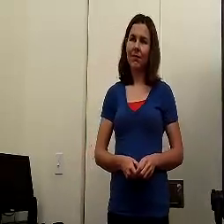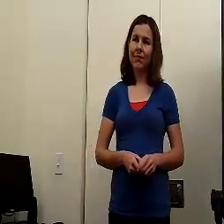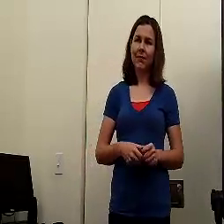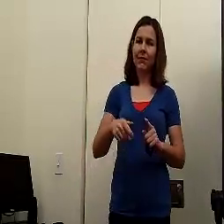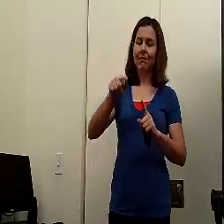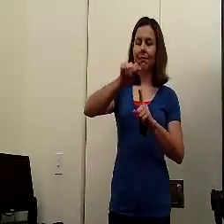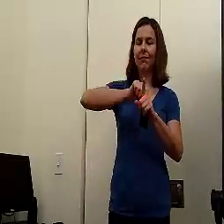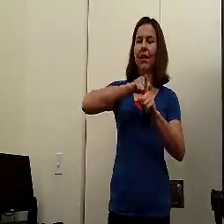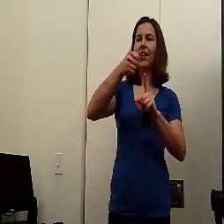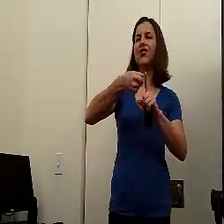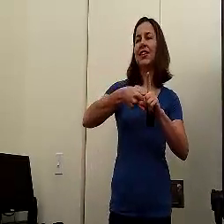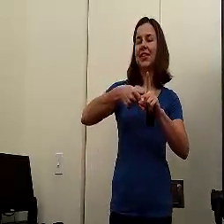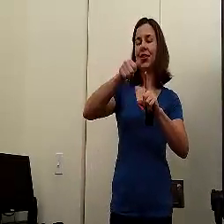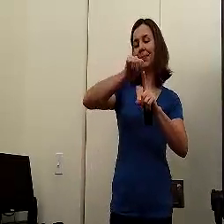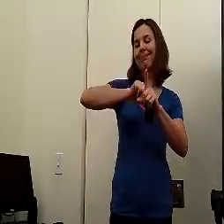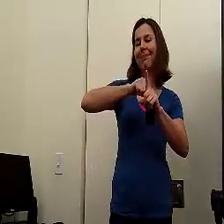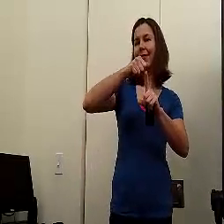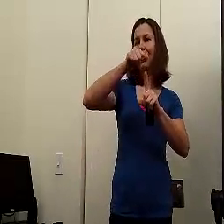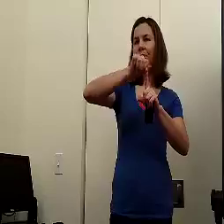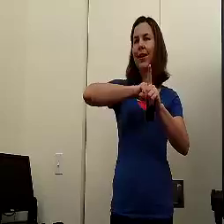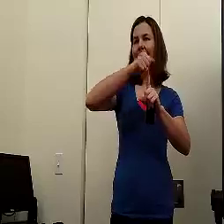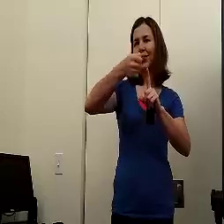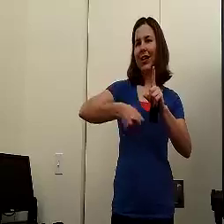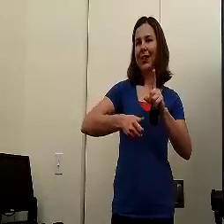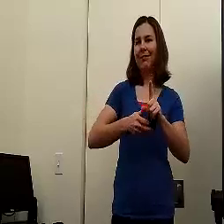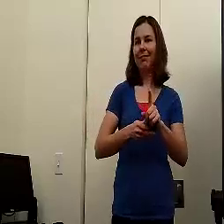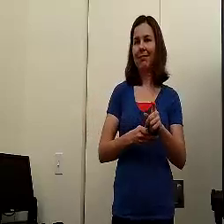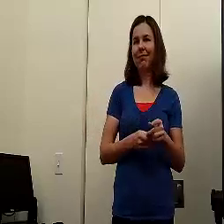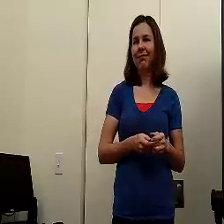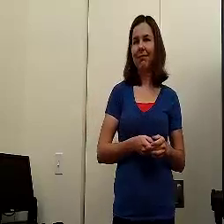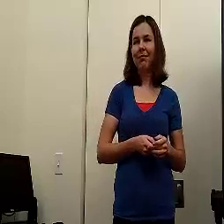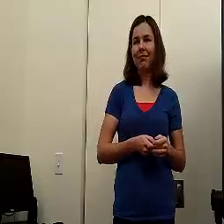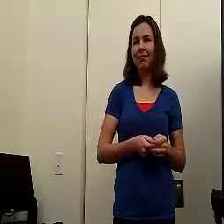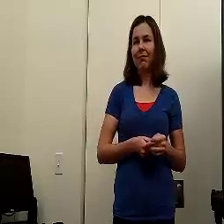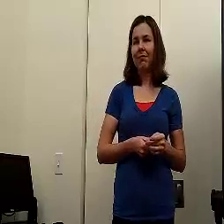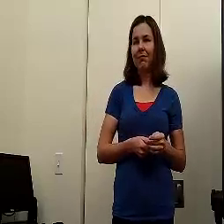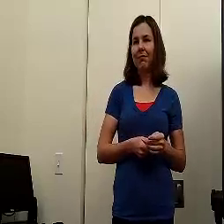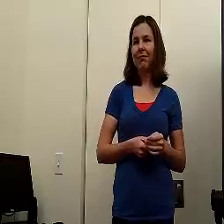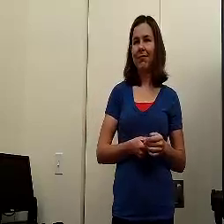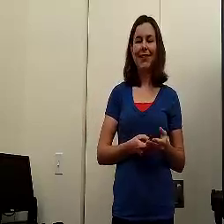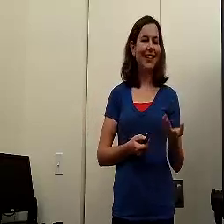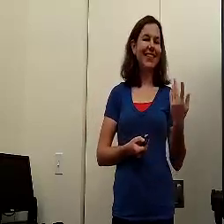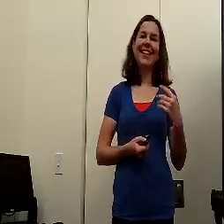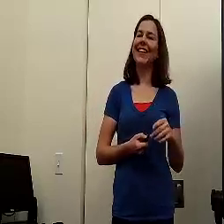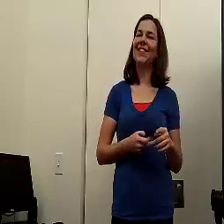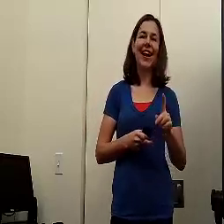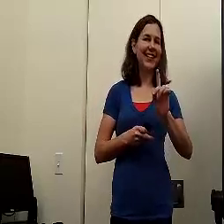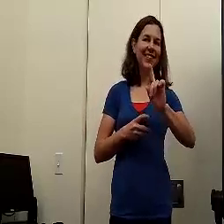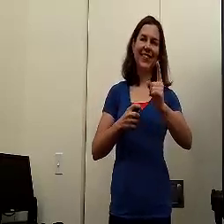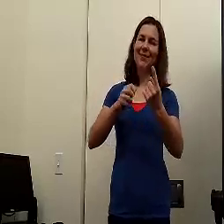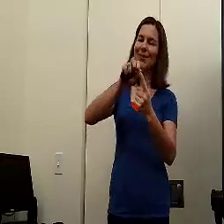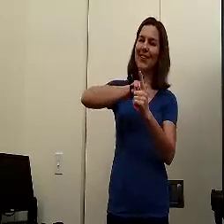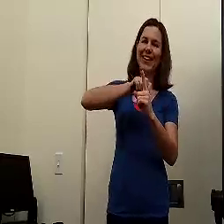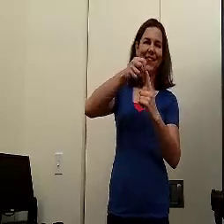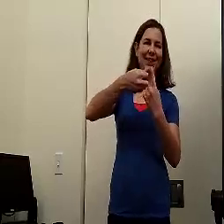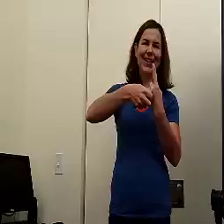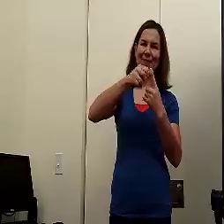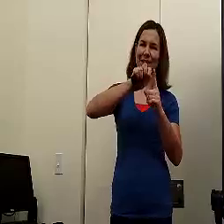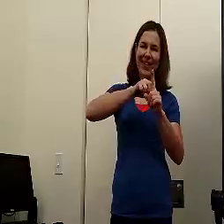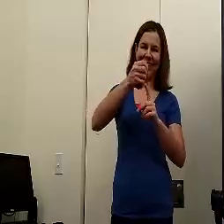just pretend? It's just two. Just I on each sometimes side. even turn this hand because I'm peeling it around. That's fine. You can move it if you want to move